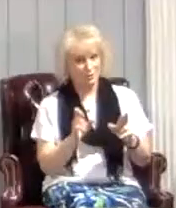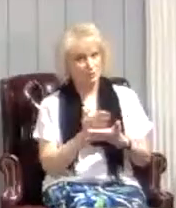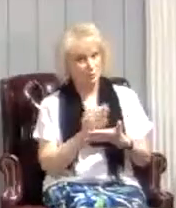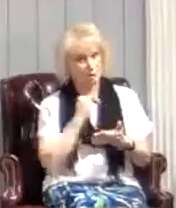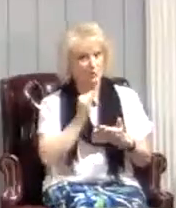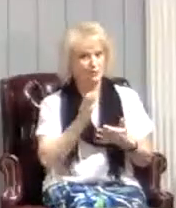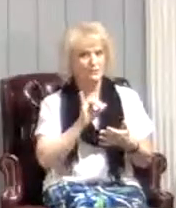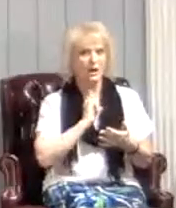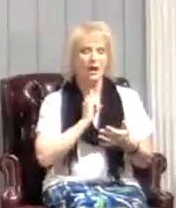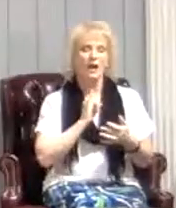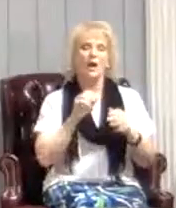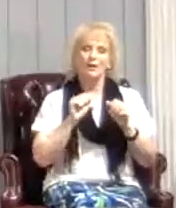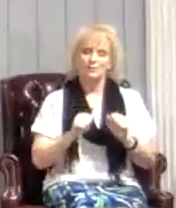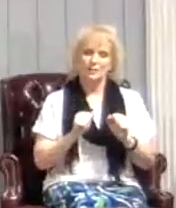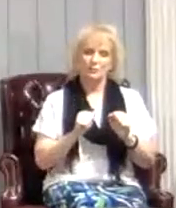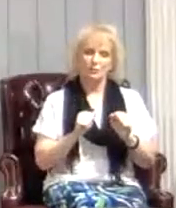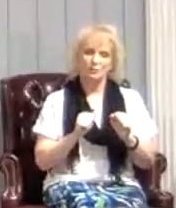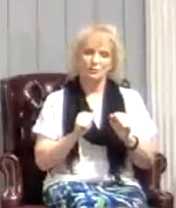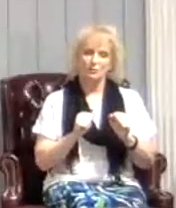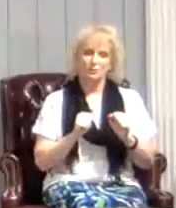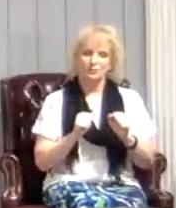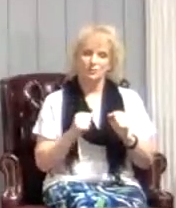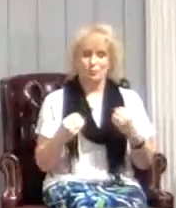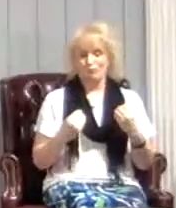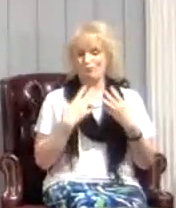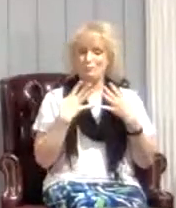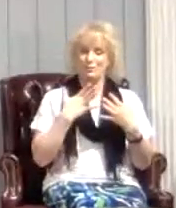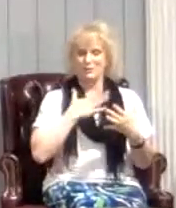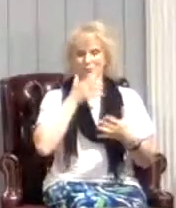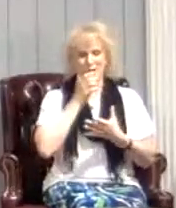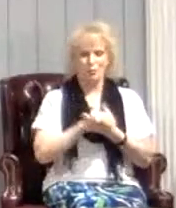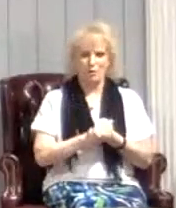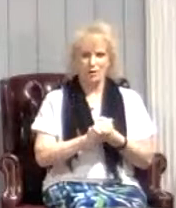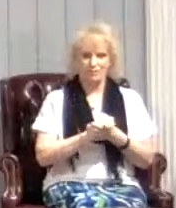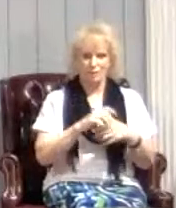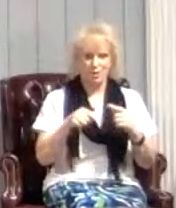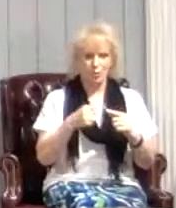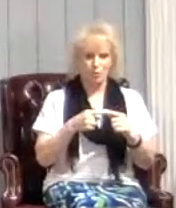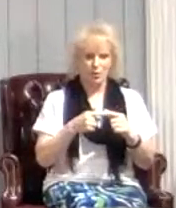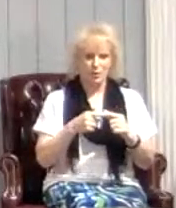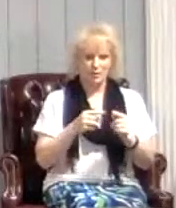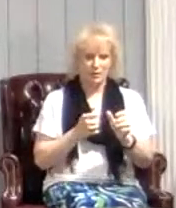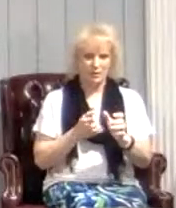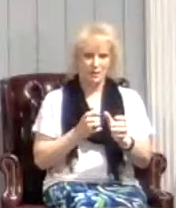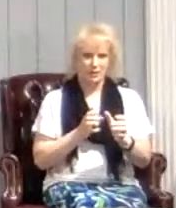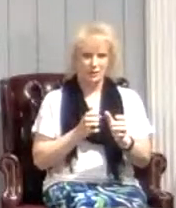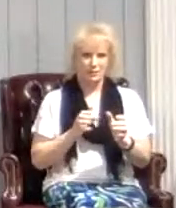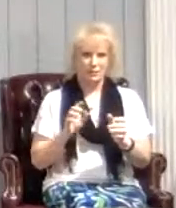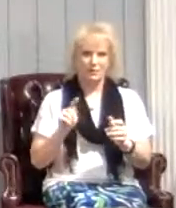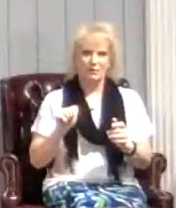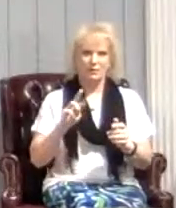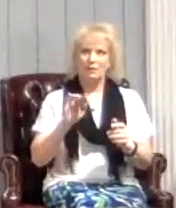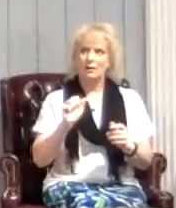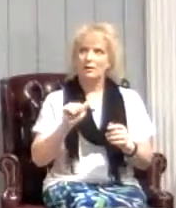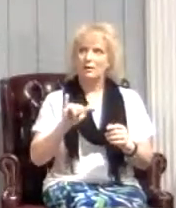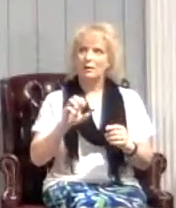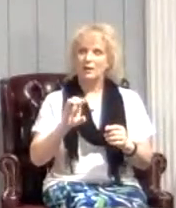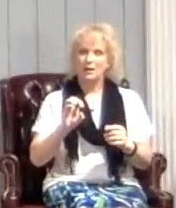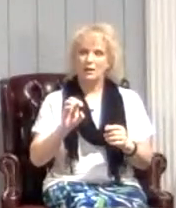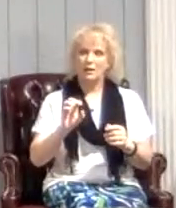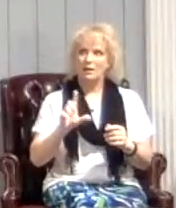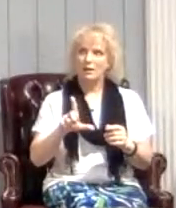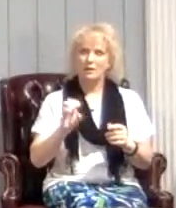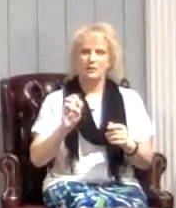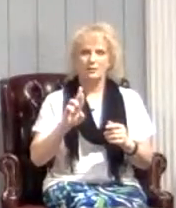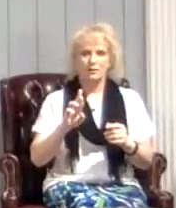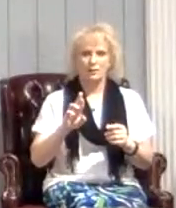able to impress my wife when the trailer was now caught in the fence and I couldn't back up. I couldn't go forward and we were in the fence.